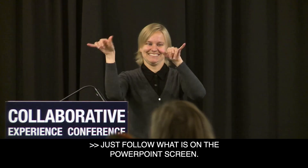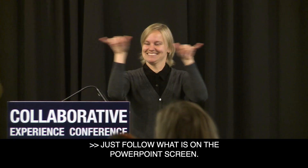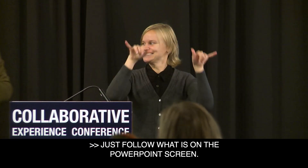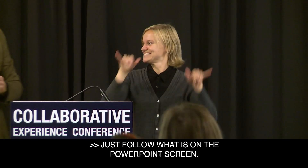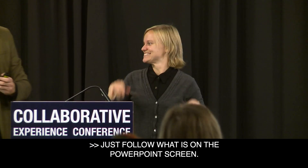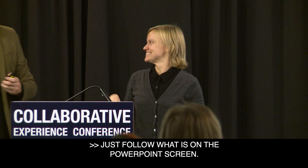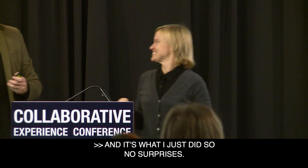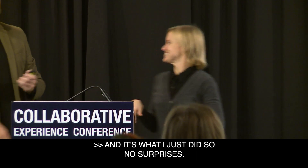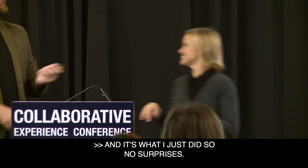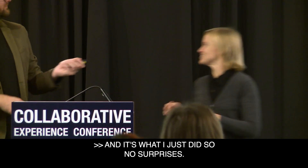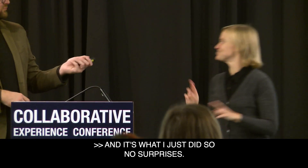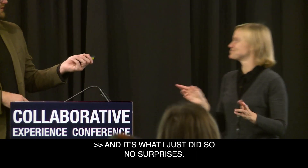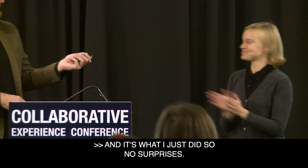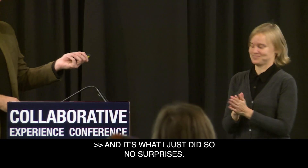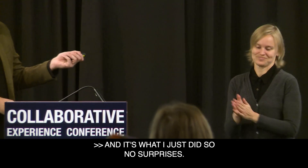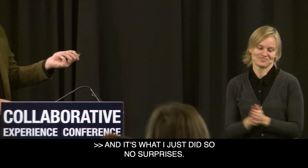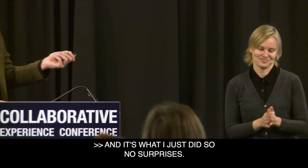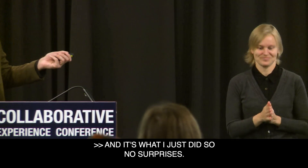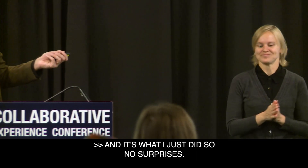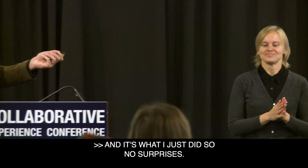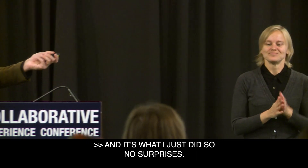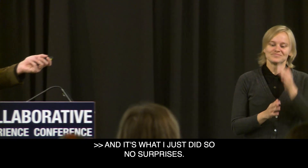PowerPoint screen. And it's what I just did, so no surprises.